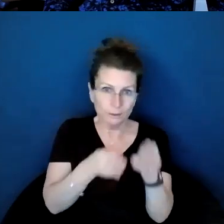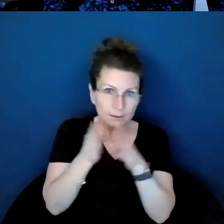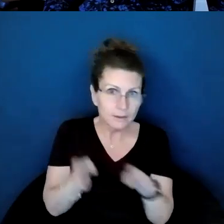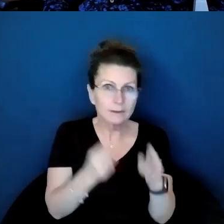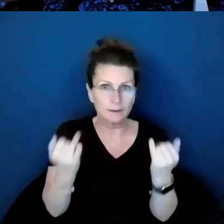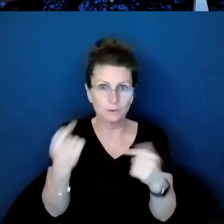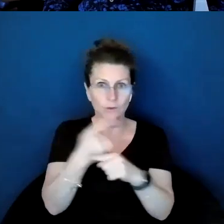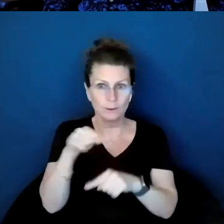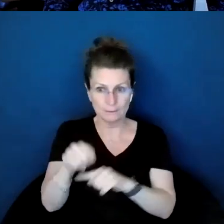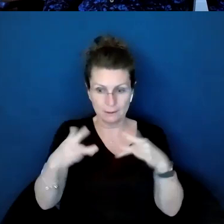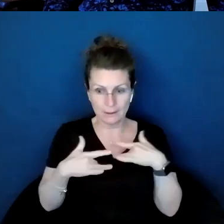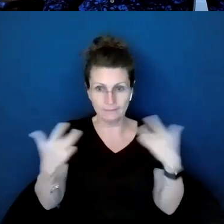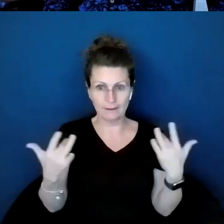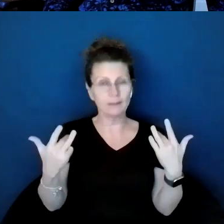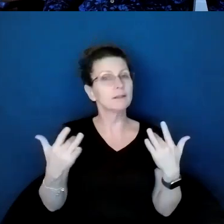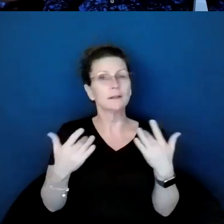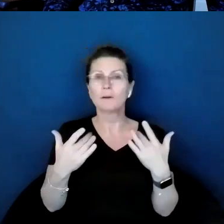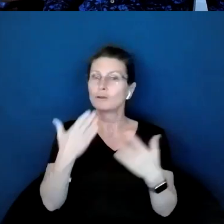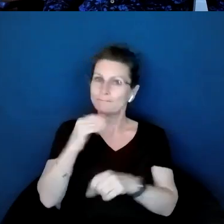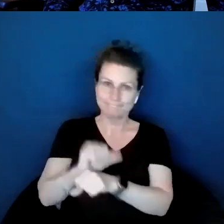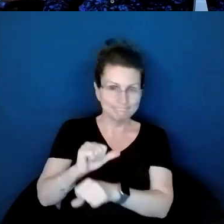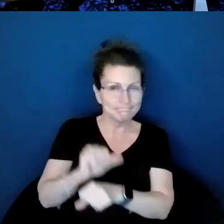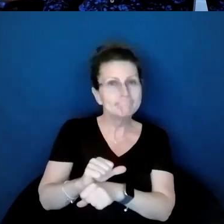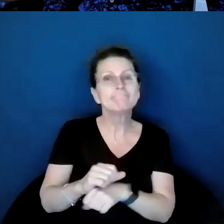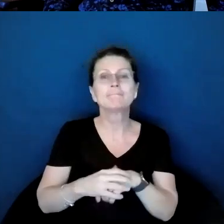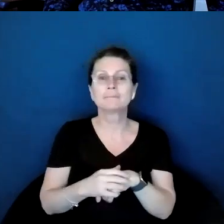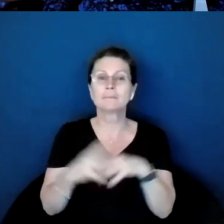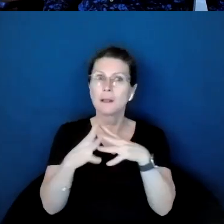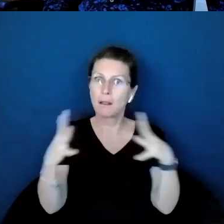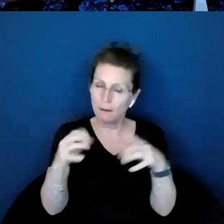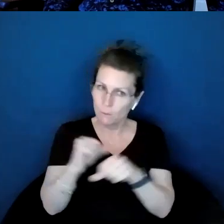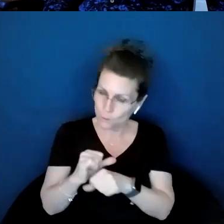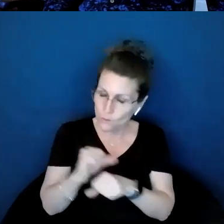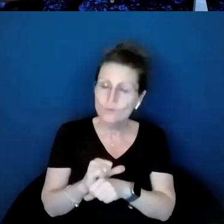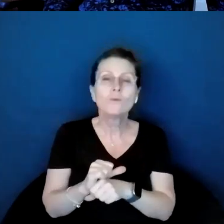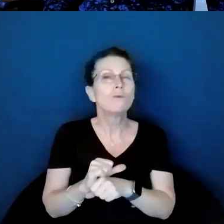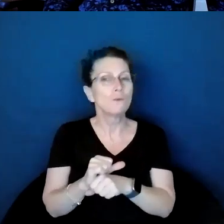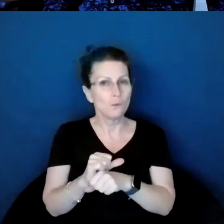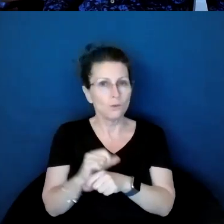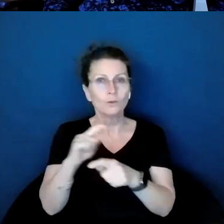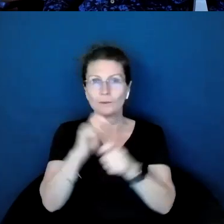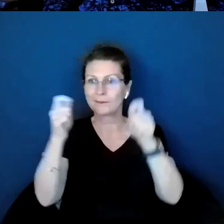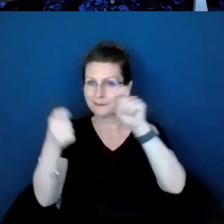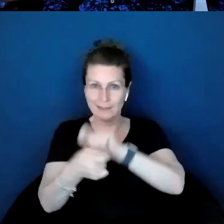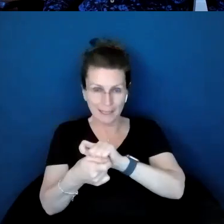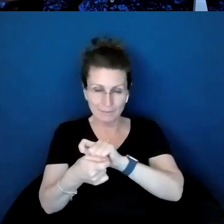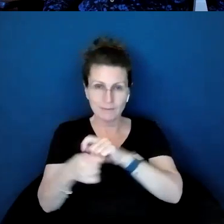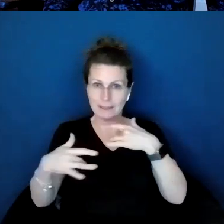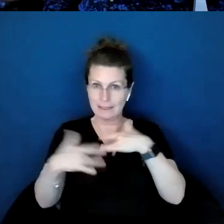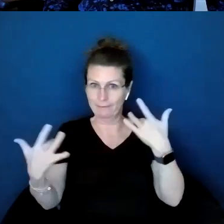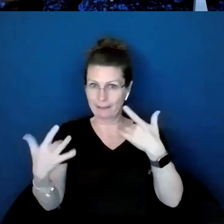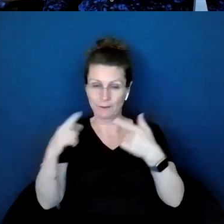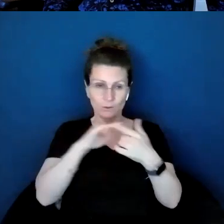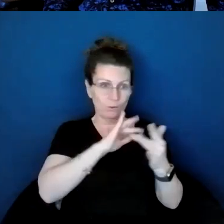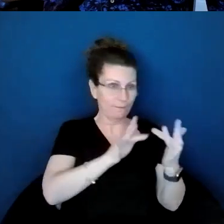today's event. Incredibly well done. It's a significant undertaking to adapt events to these virtual formats. And